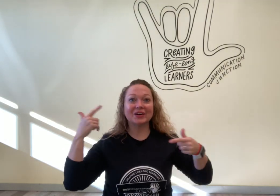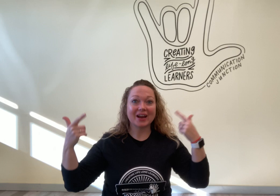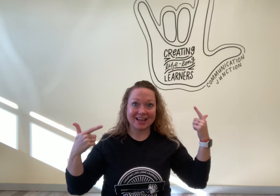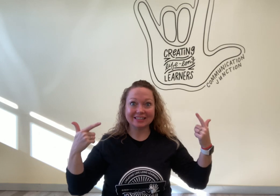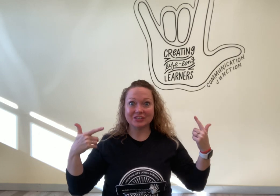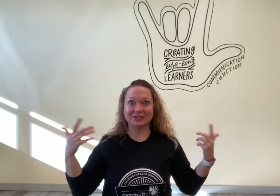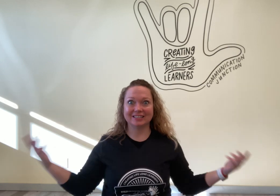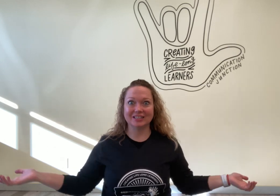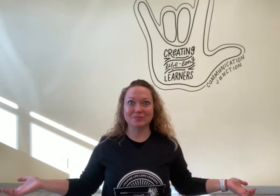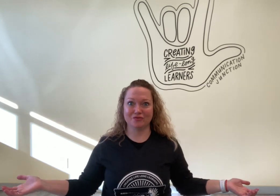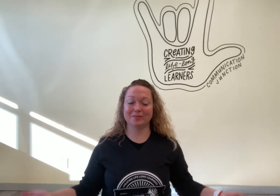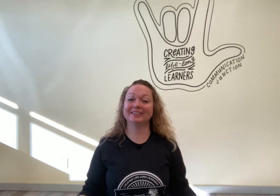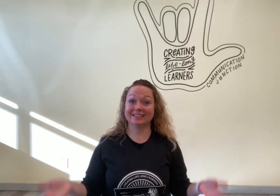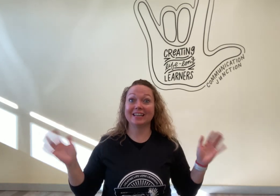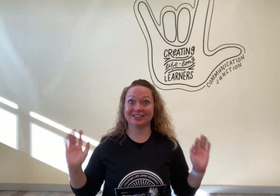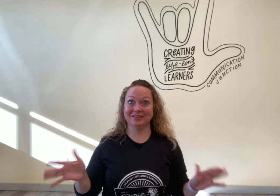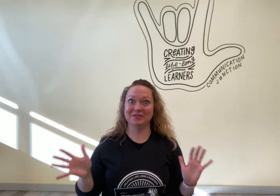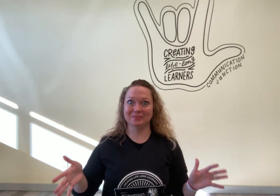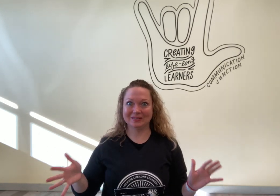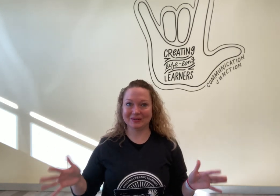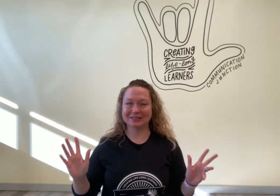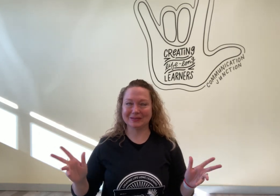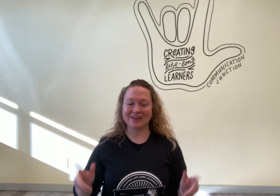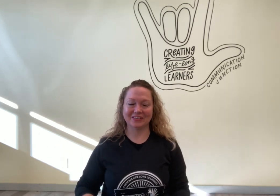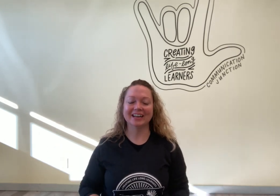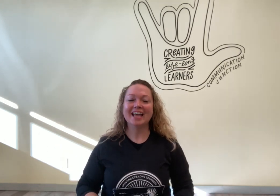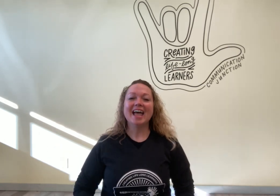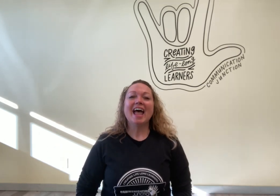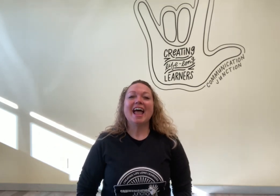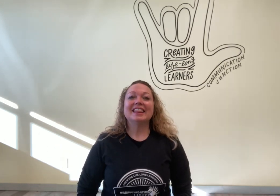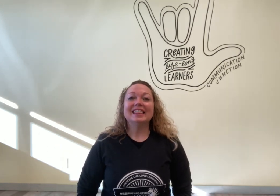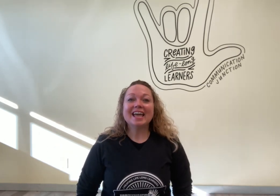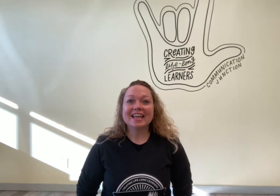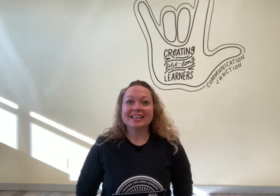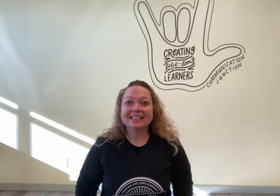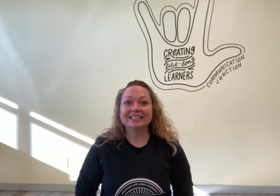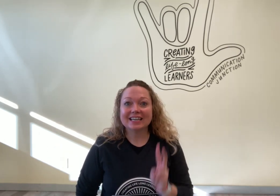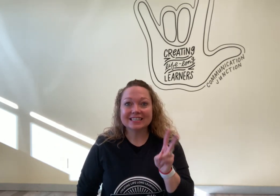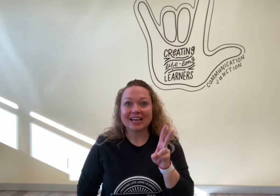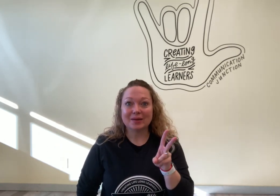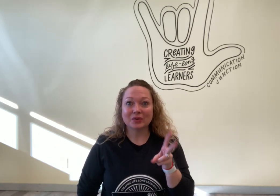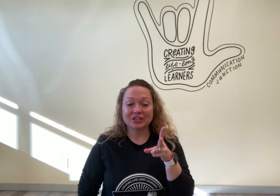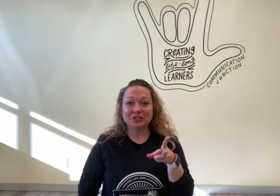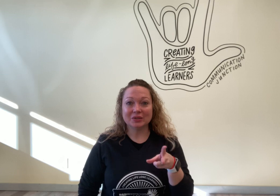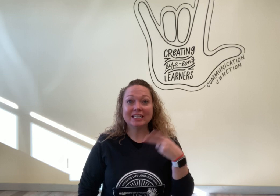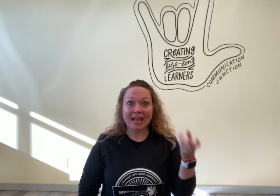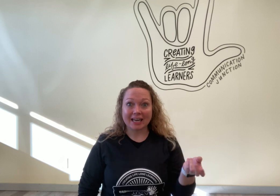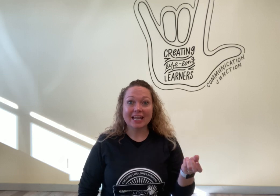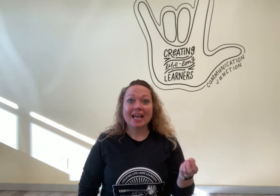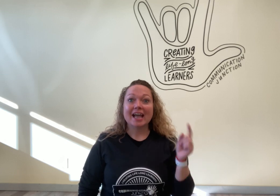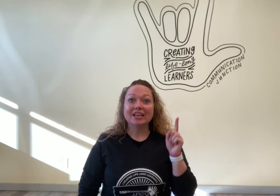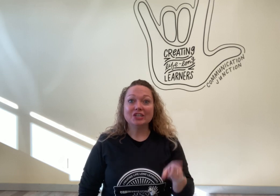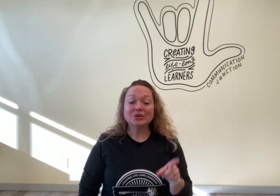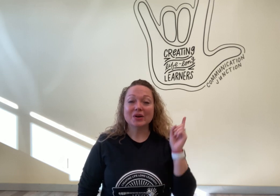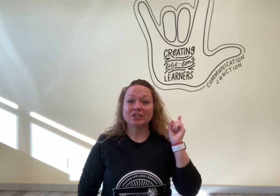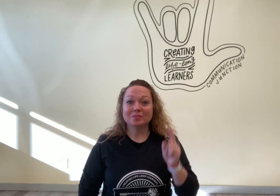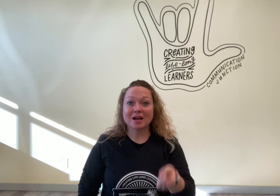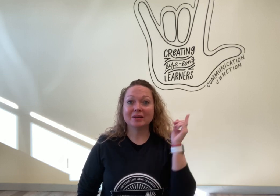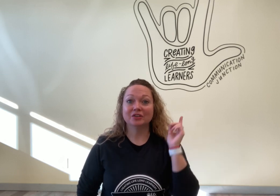heads and you can see the movements. It's actually a movement song, it's a lot of fun. And then the second time we're gonna do it again, and you and your mom and your dad